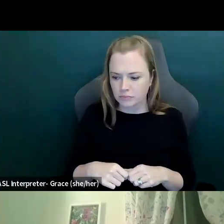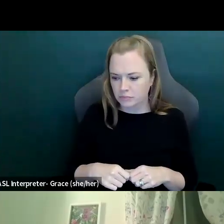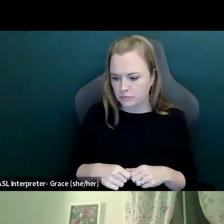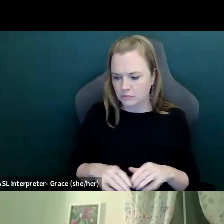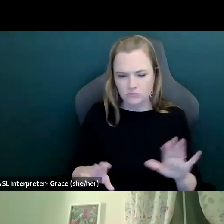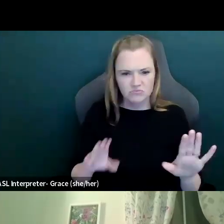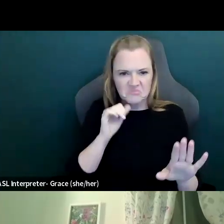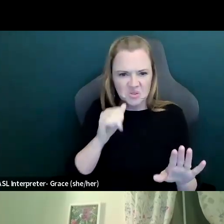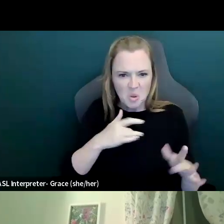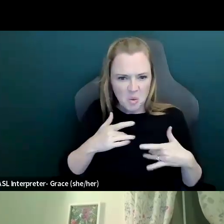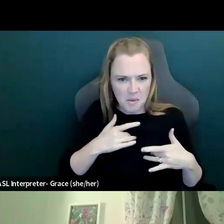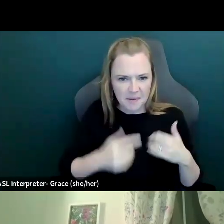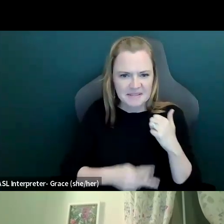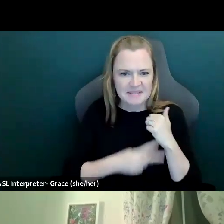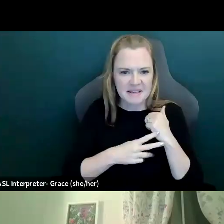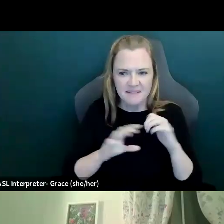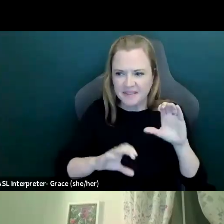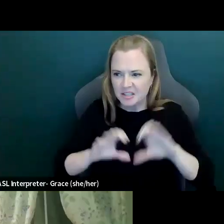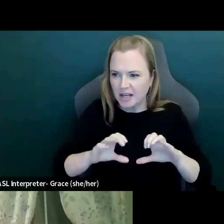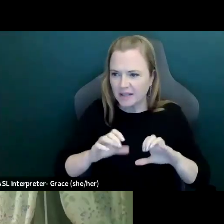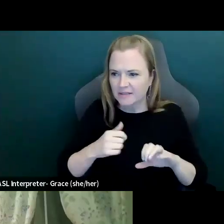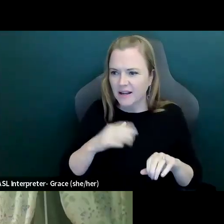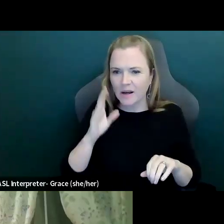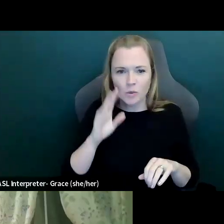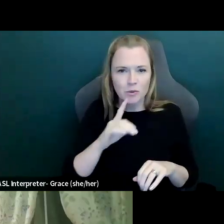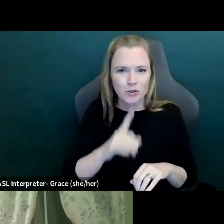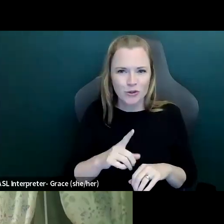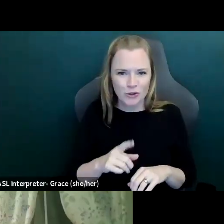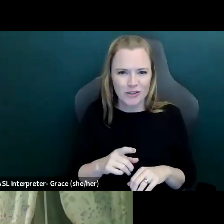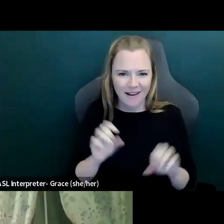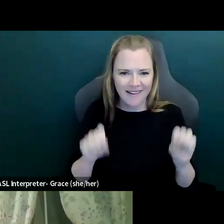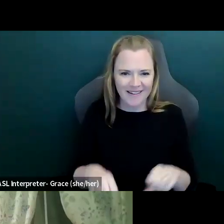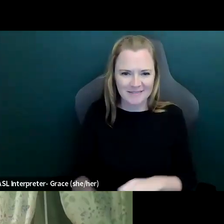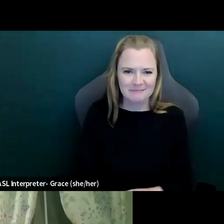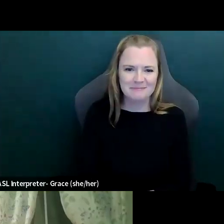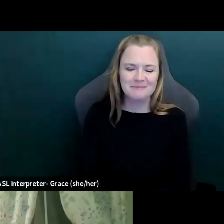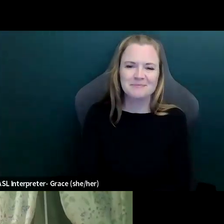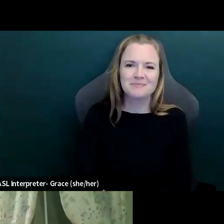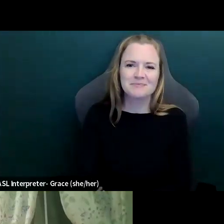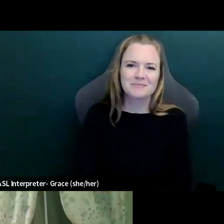about saving the chat, but I'll make sure to do that.